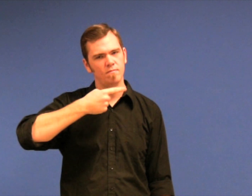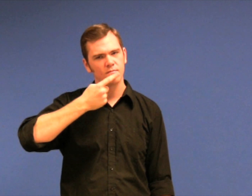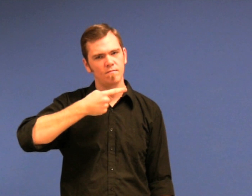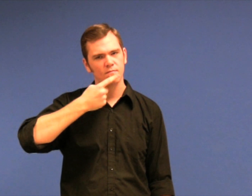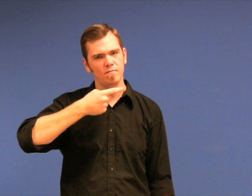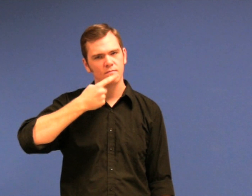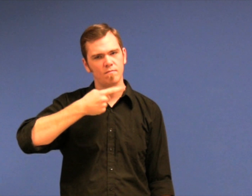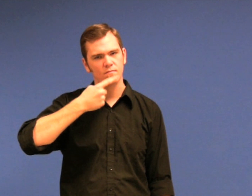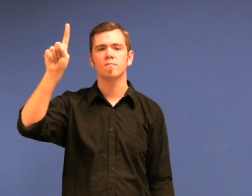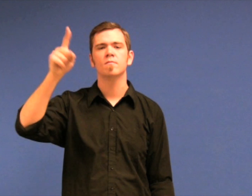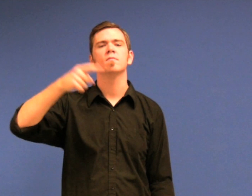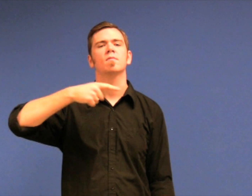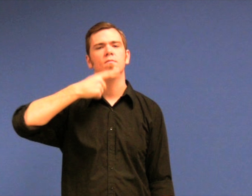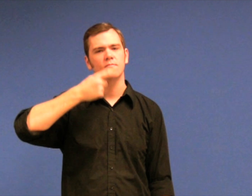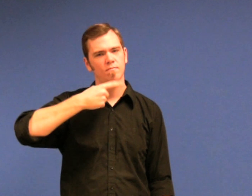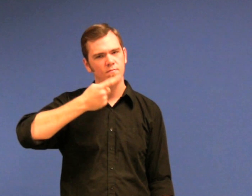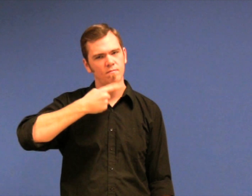is hearing. Hearing.